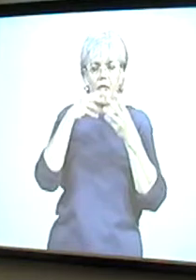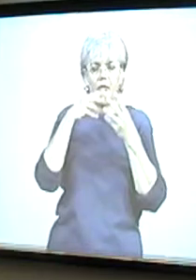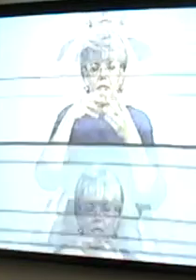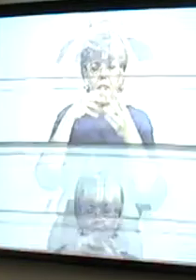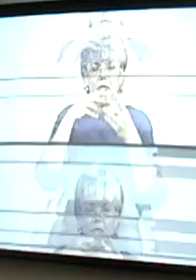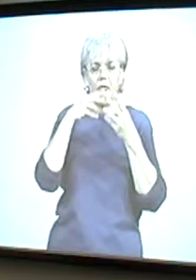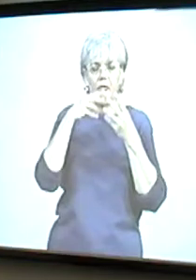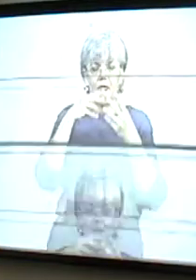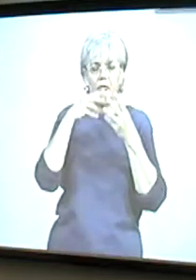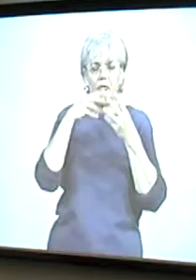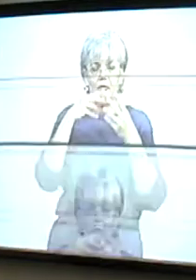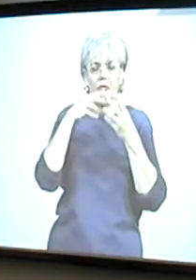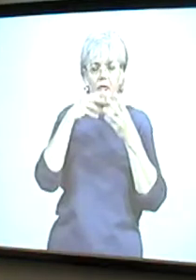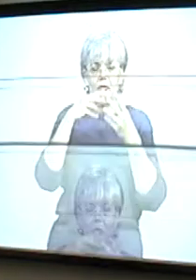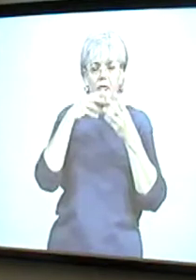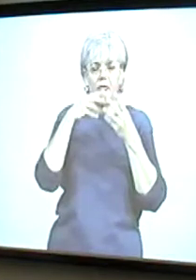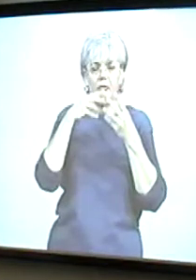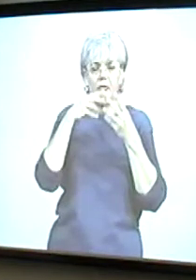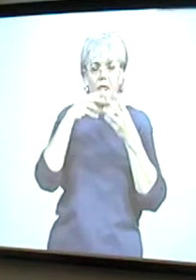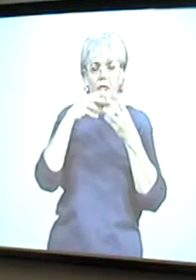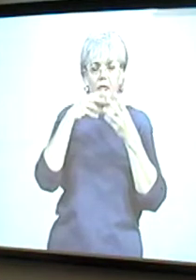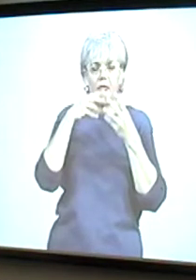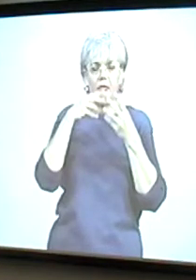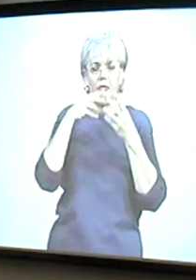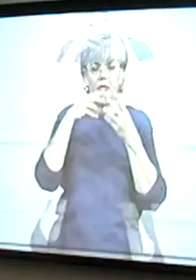Your name? Daniel Ransdell.